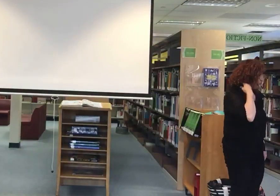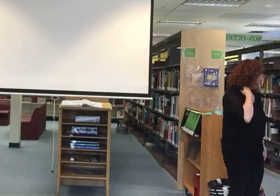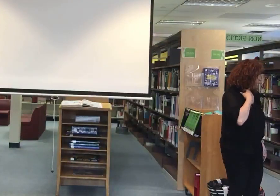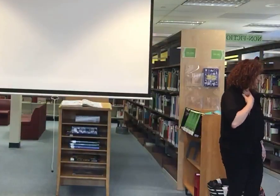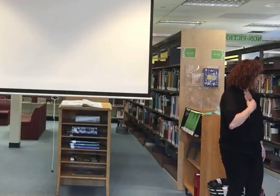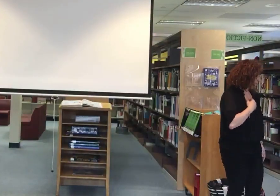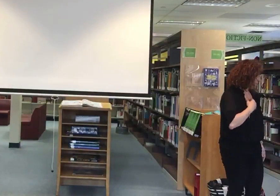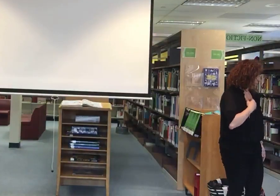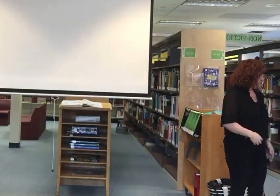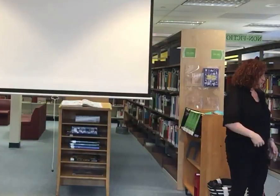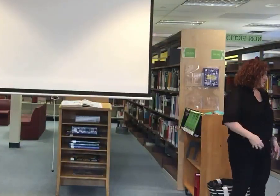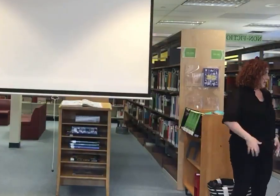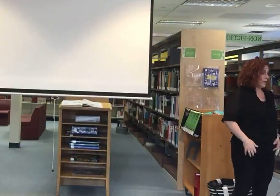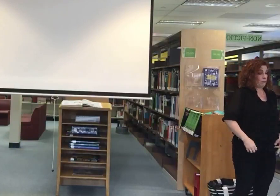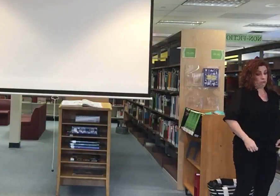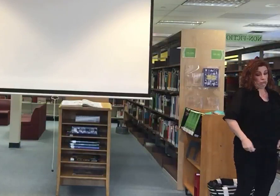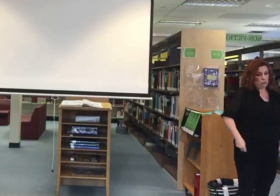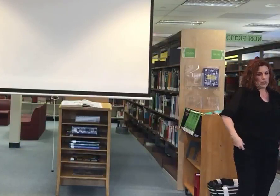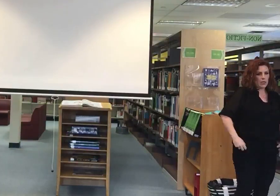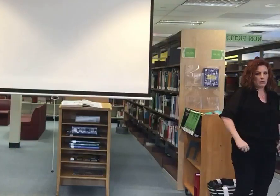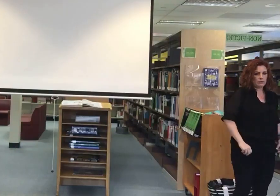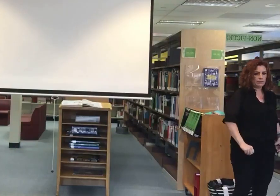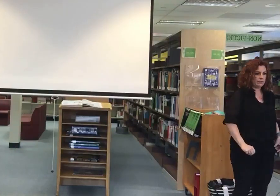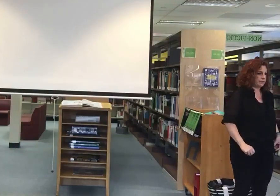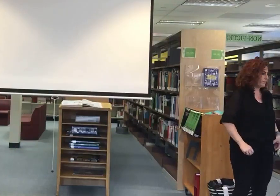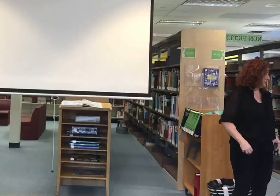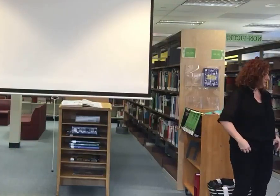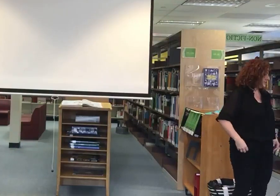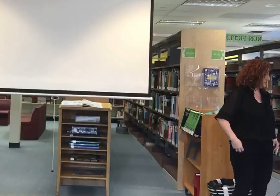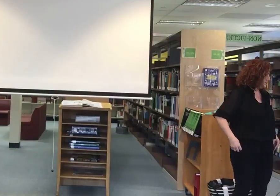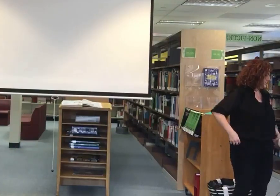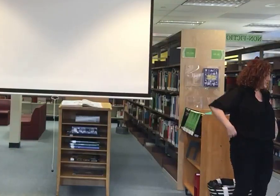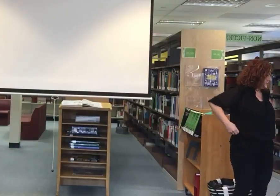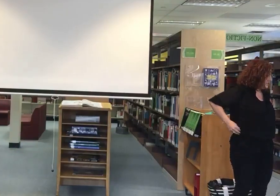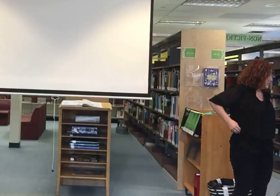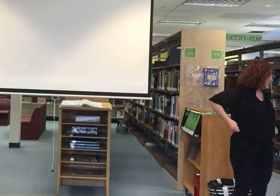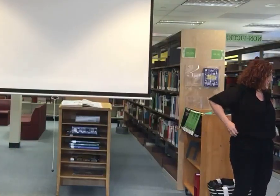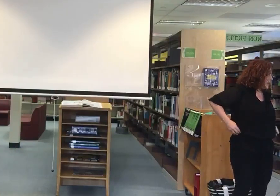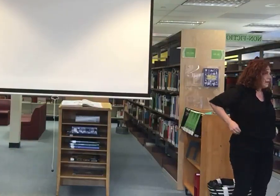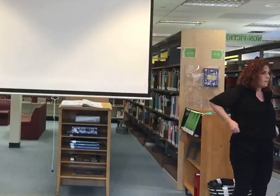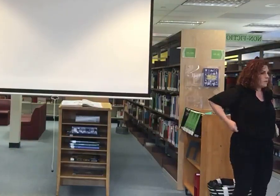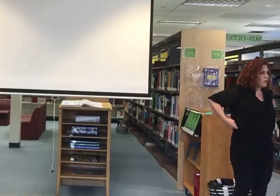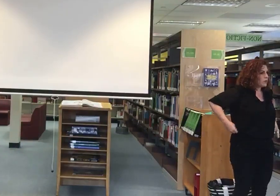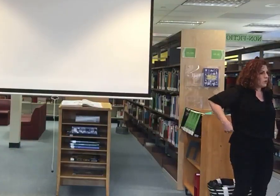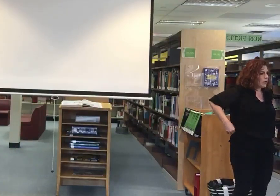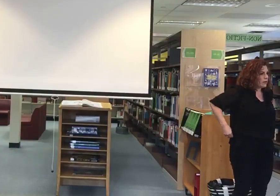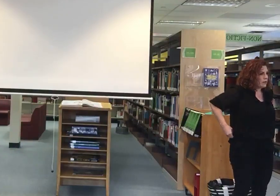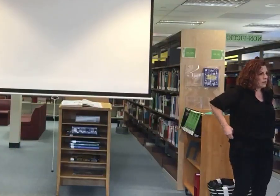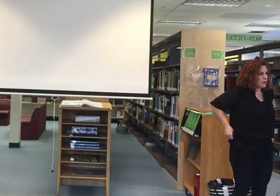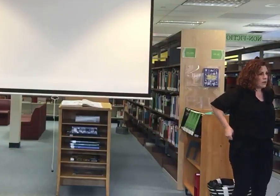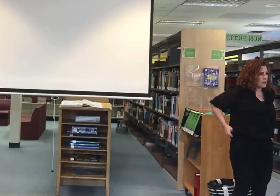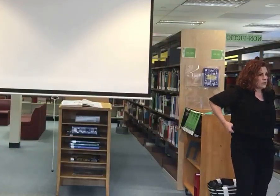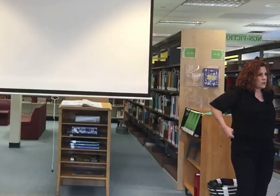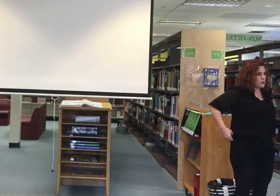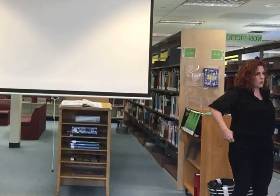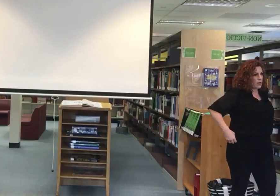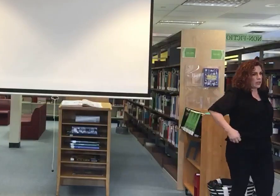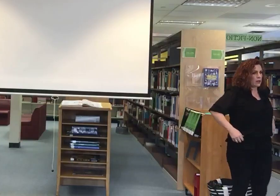So imagine the primary program is 3 years before and start hearing. it's busy, you know, it's crazy every year, just because.